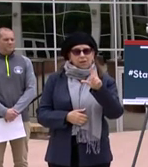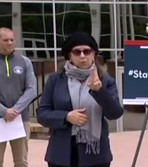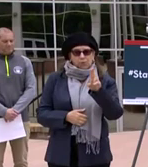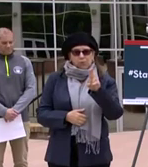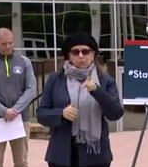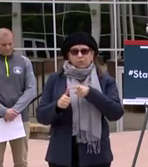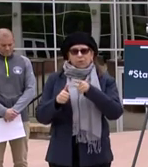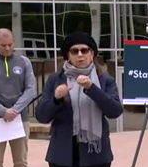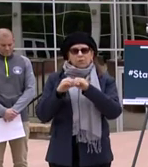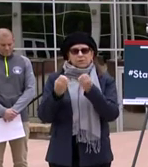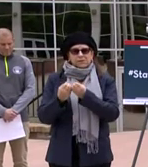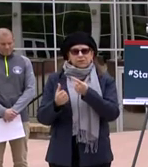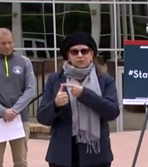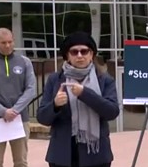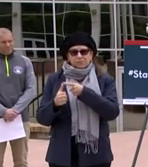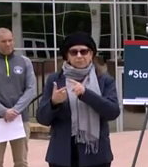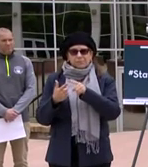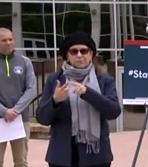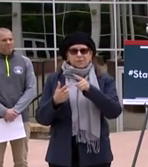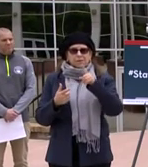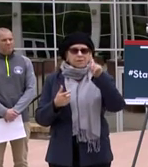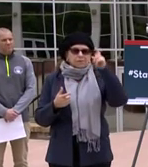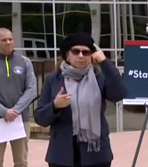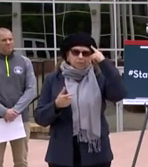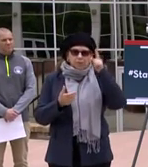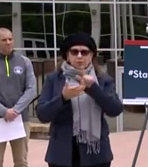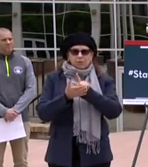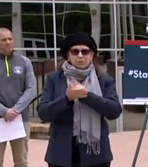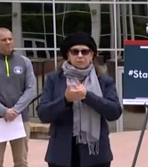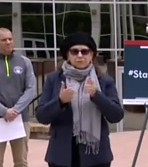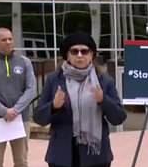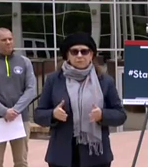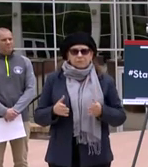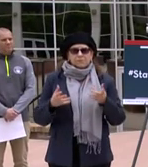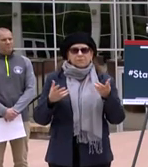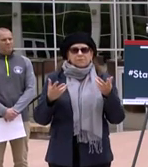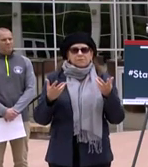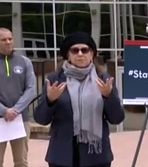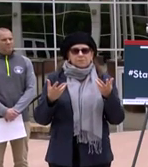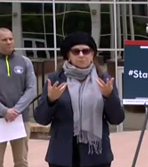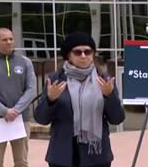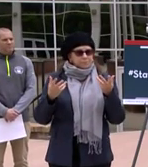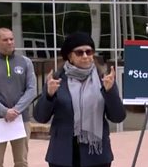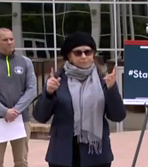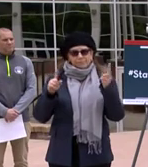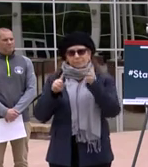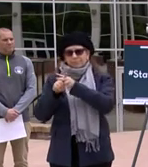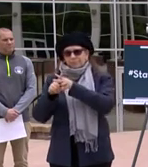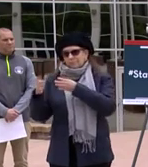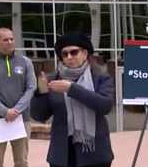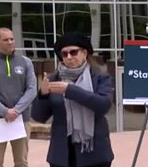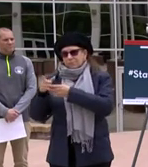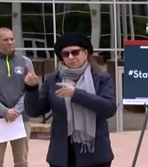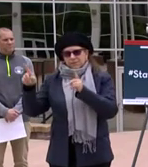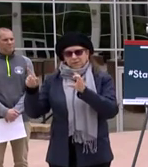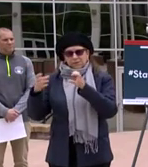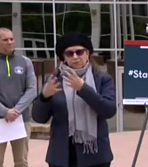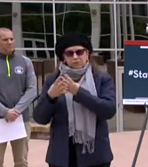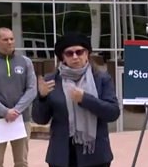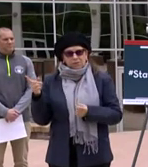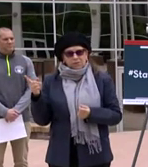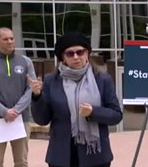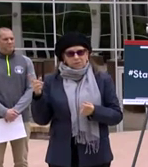the jail. And having looked at it, a lot of it is about having cleaning materials. Are you satisfied with the